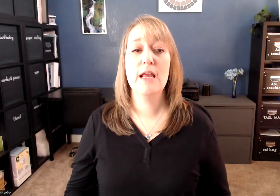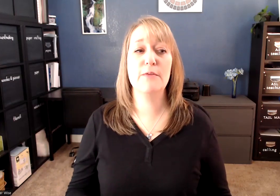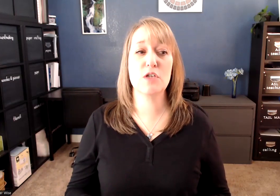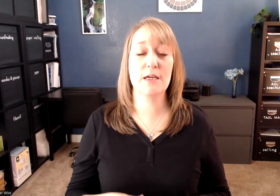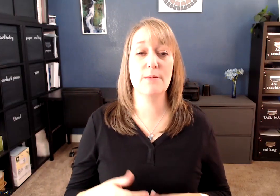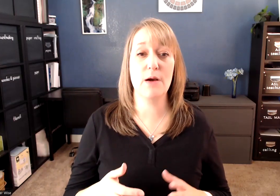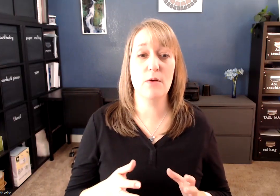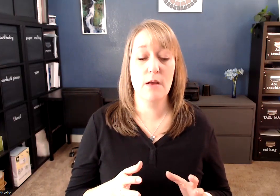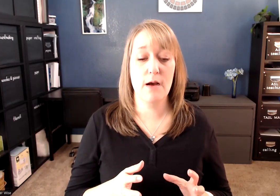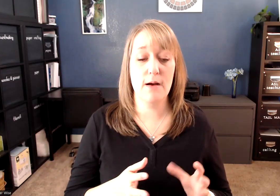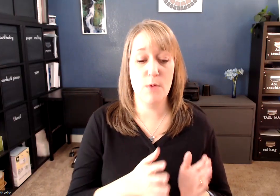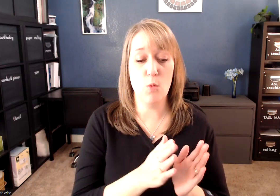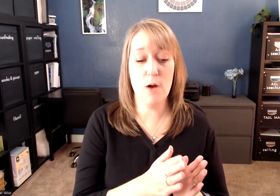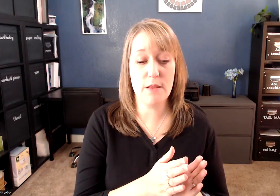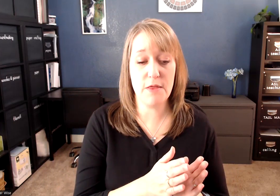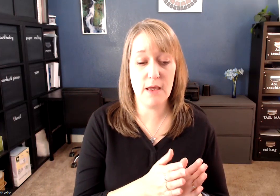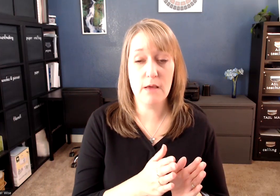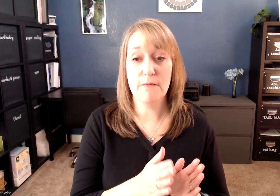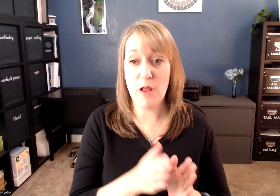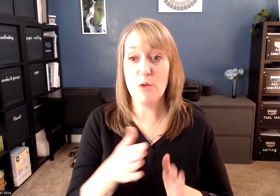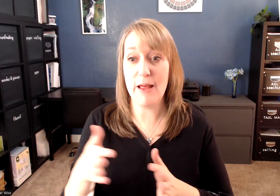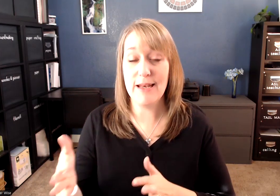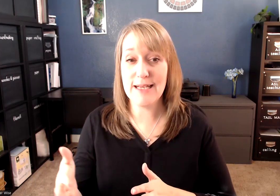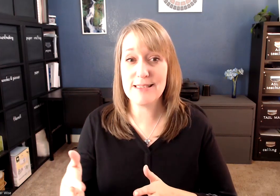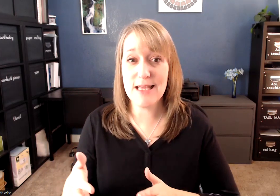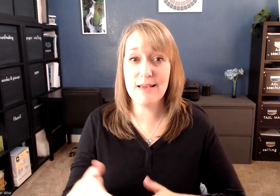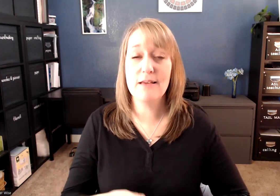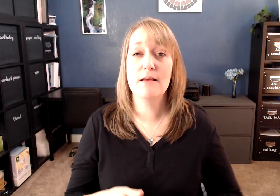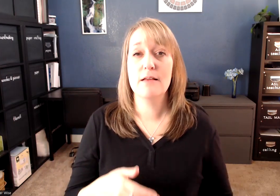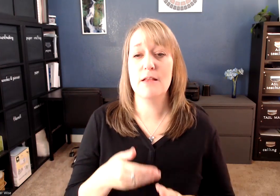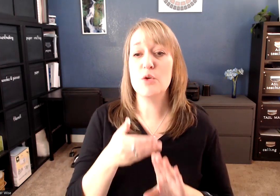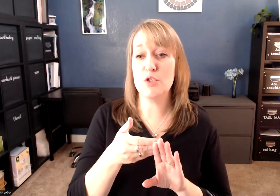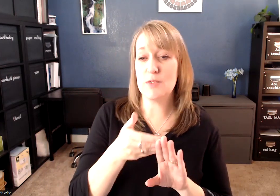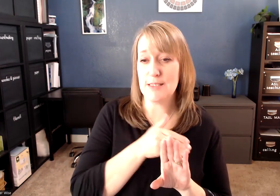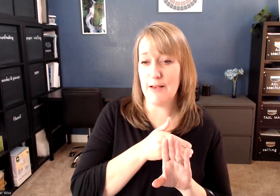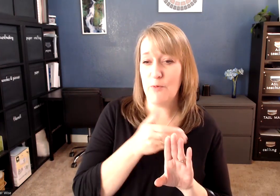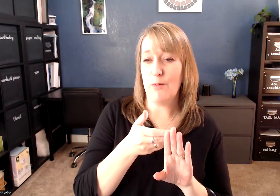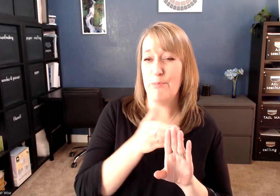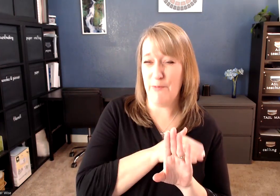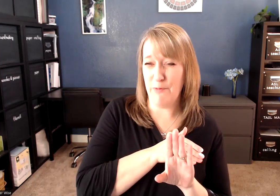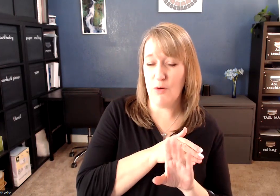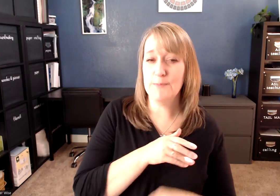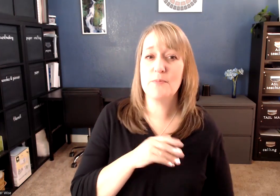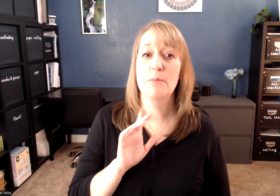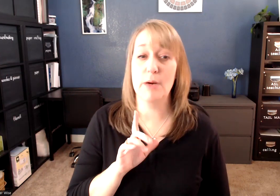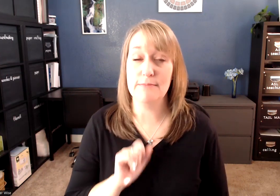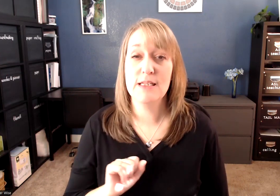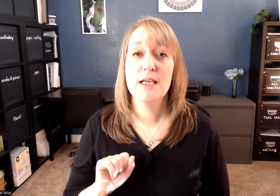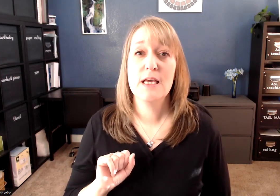If you're talking about one thing followed by the next thing, then you would use the sign for before. But here,